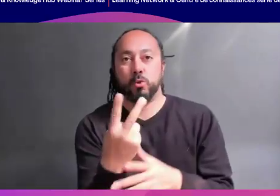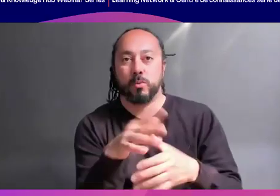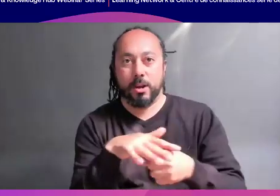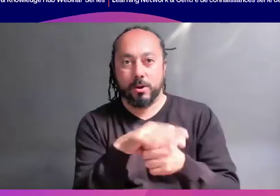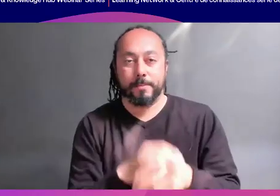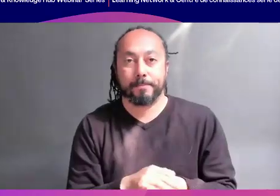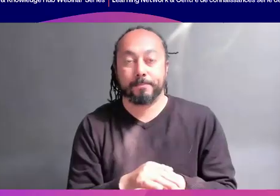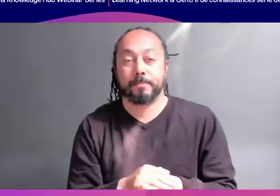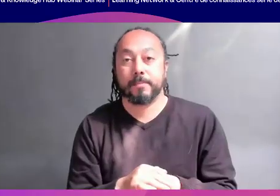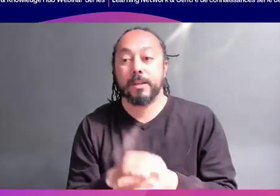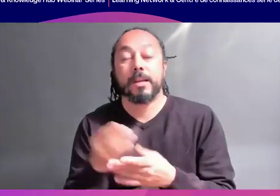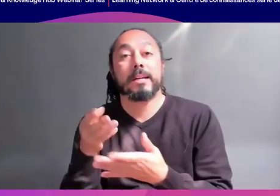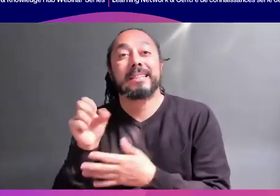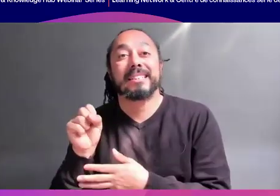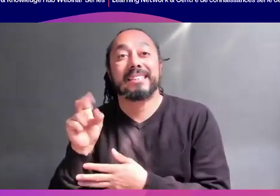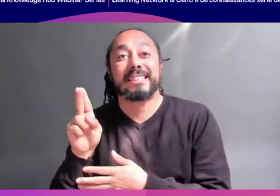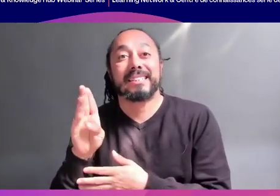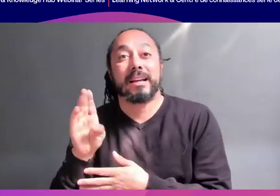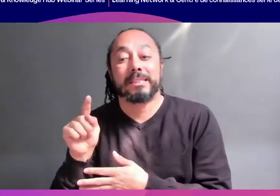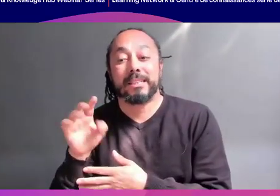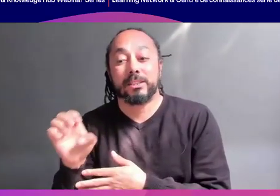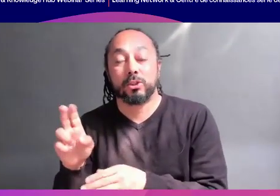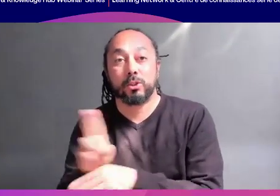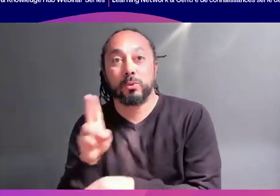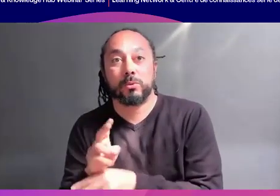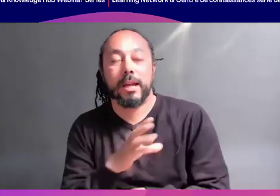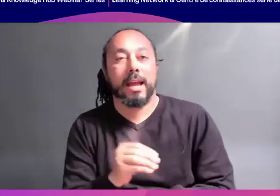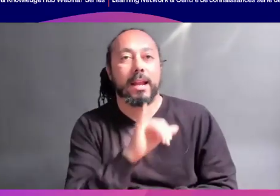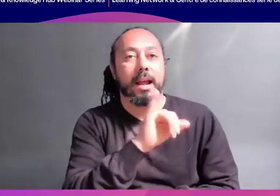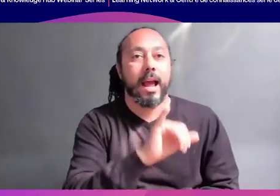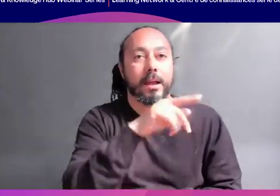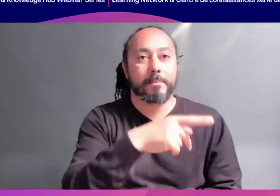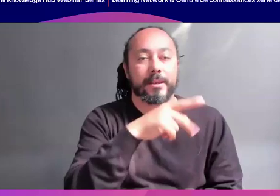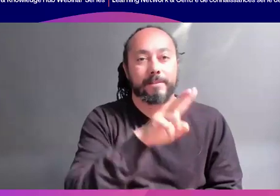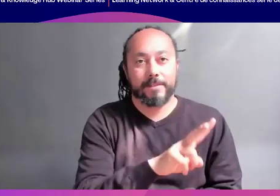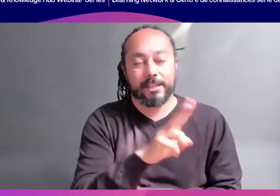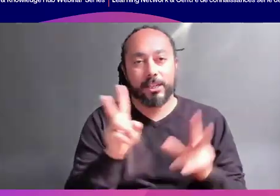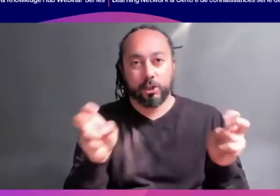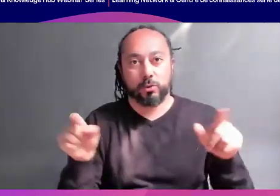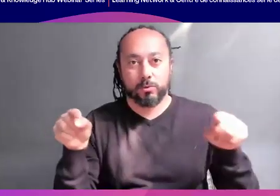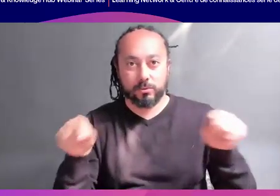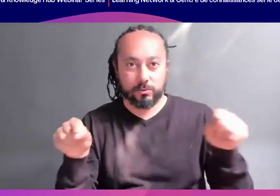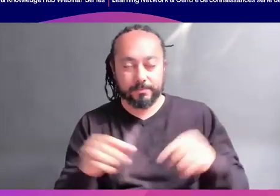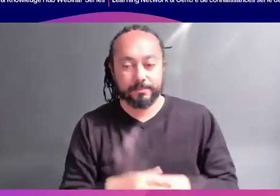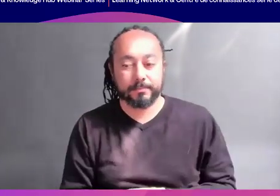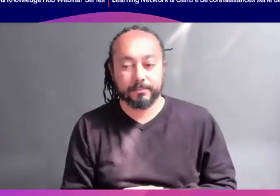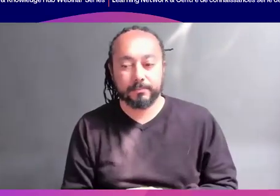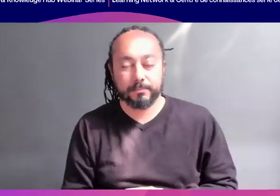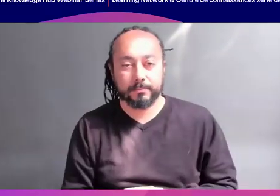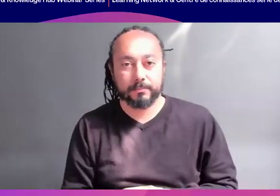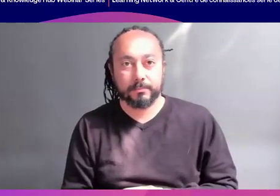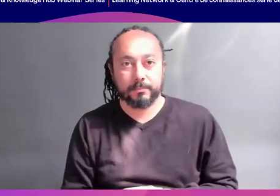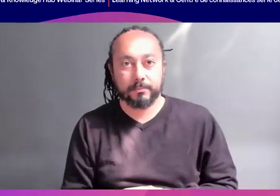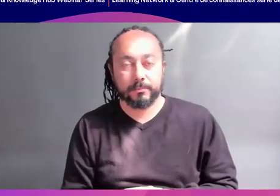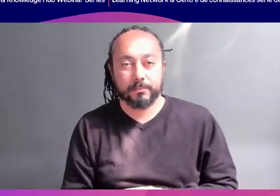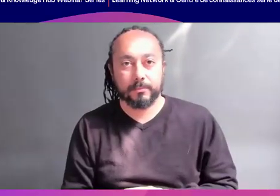use issues and IPV issues. And as a result, our materials that you can